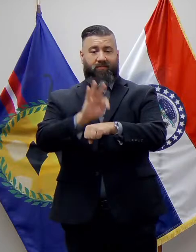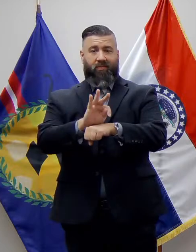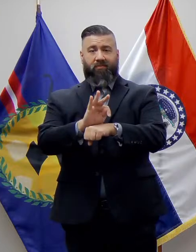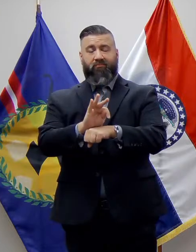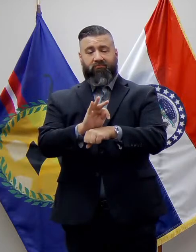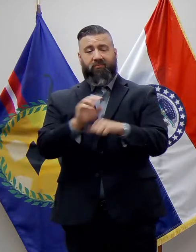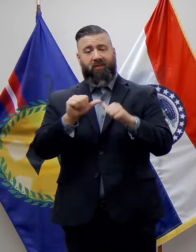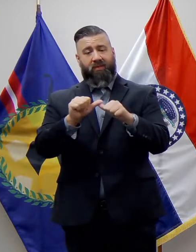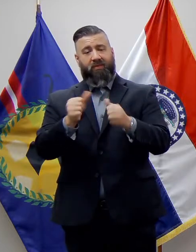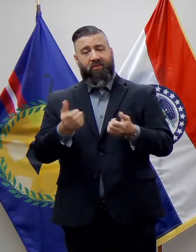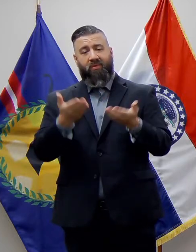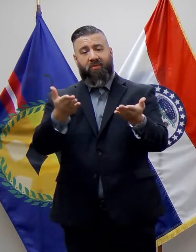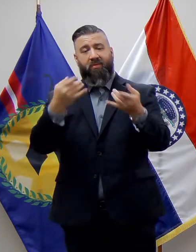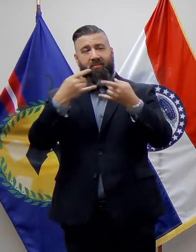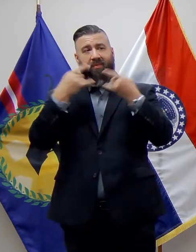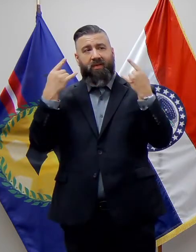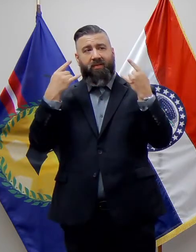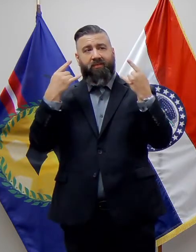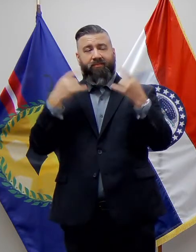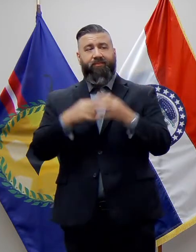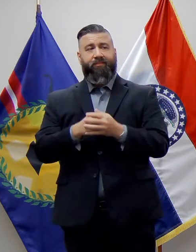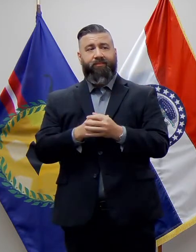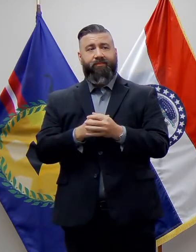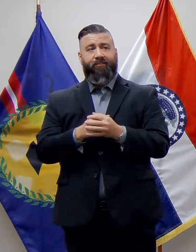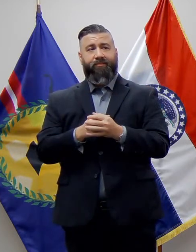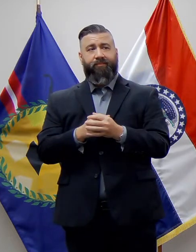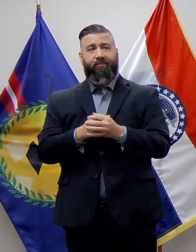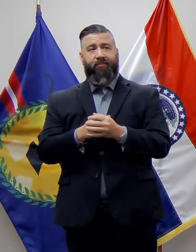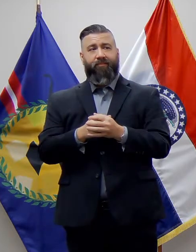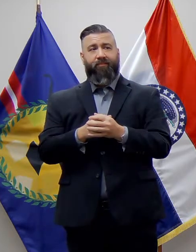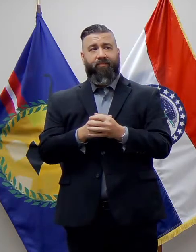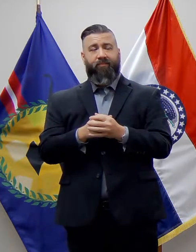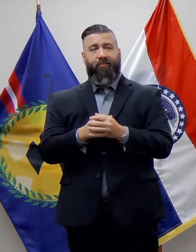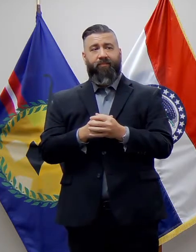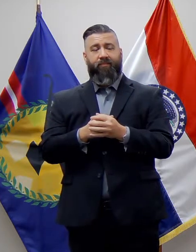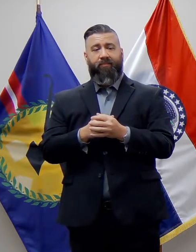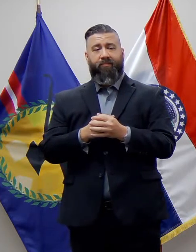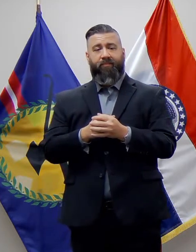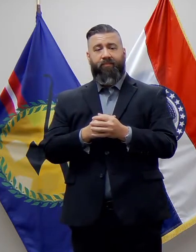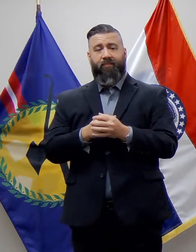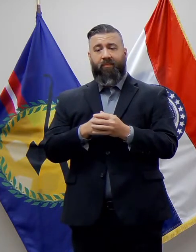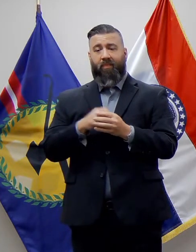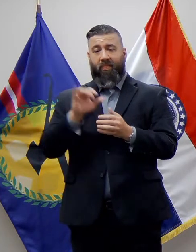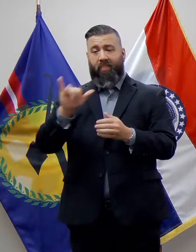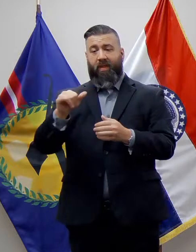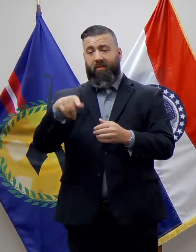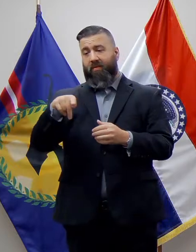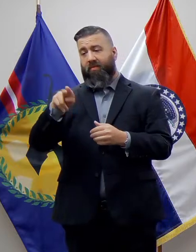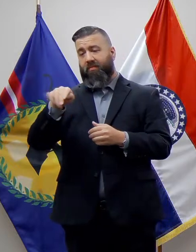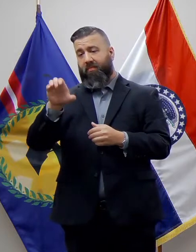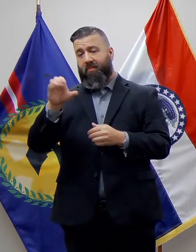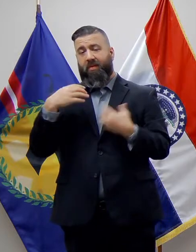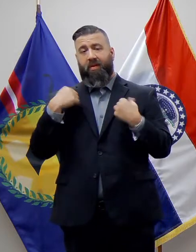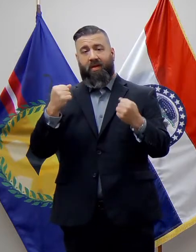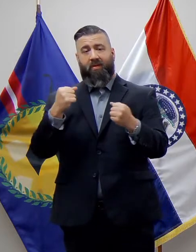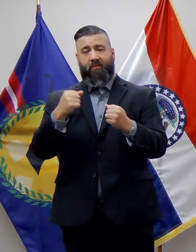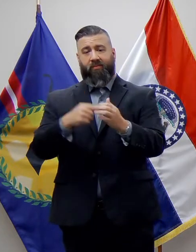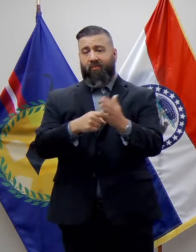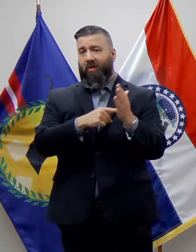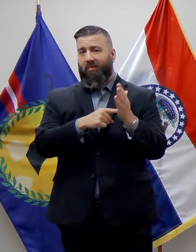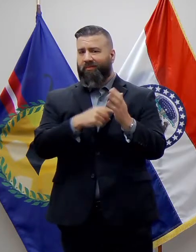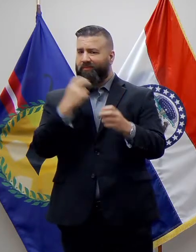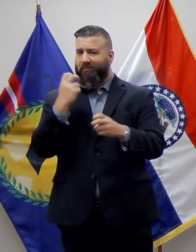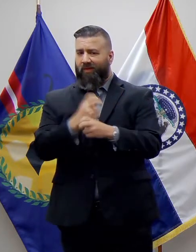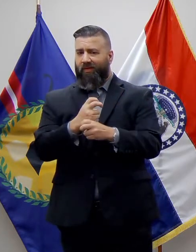masks, and that's the recommendation of our public health officials. These public health guidelines are very difficult. It is